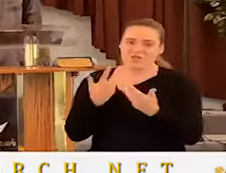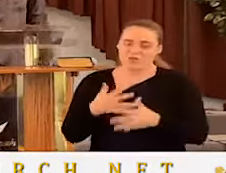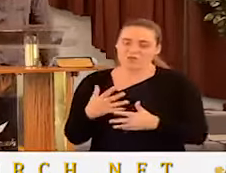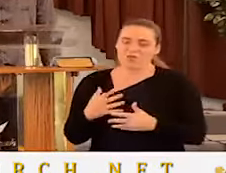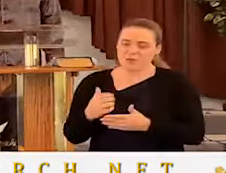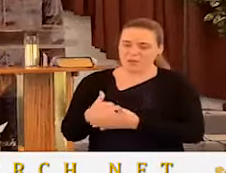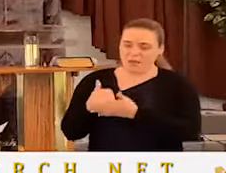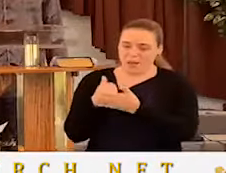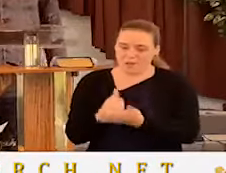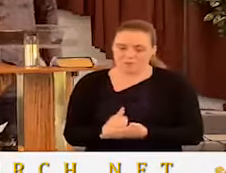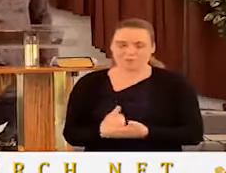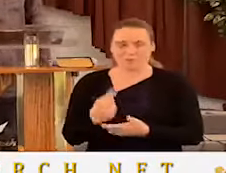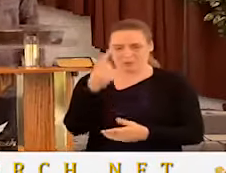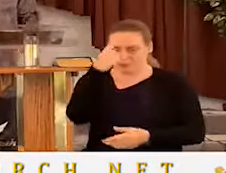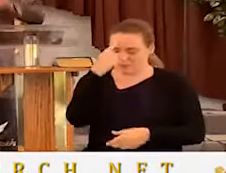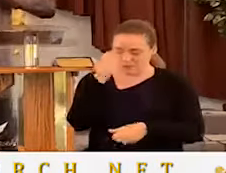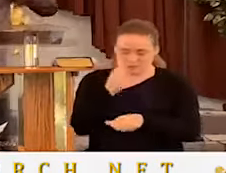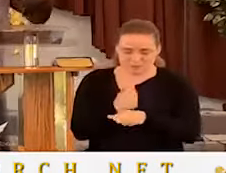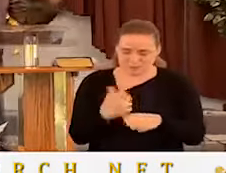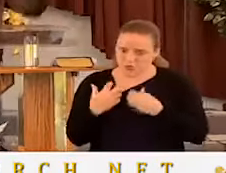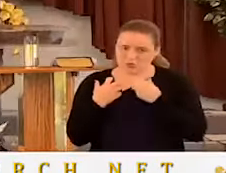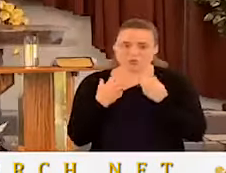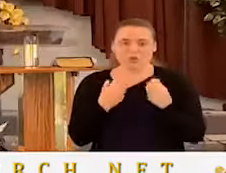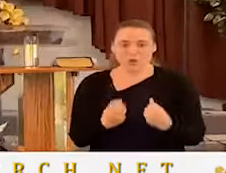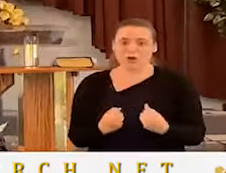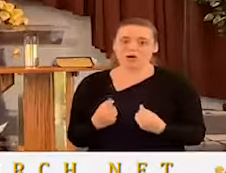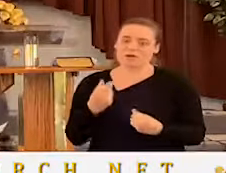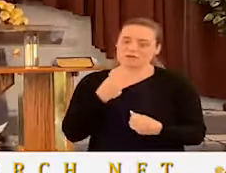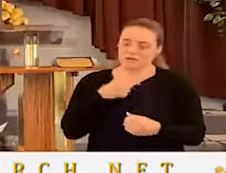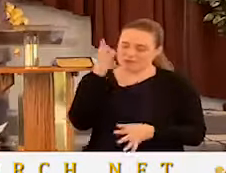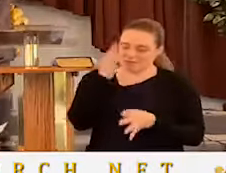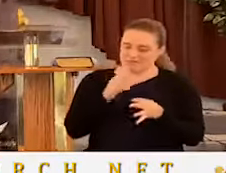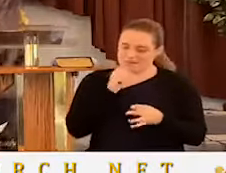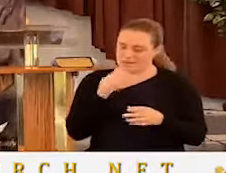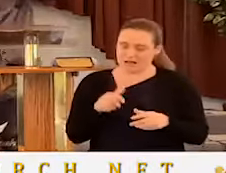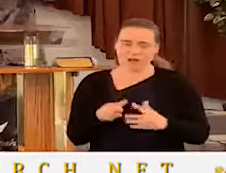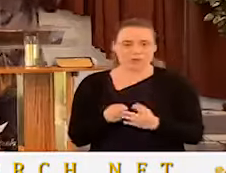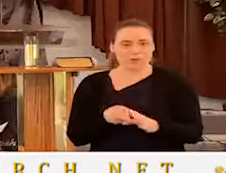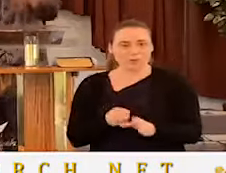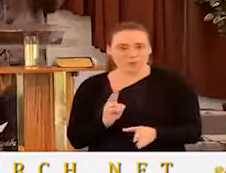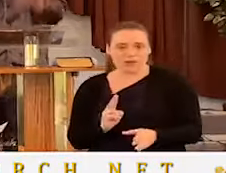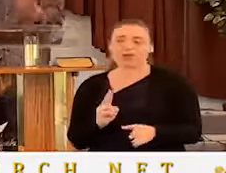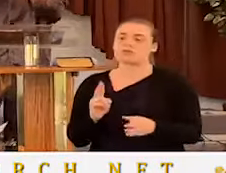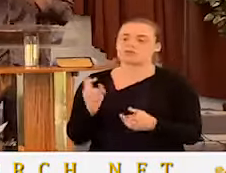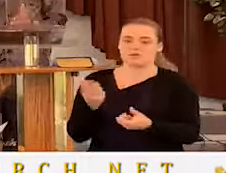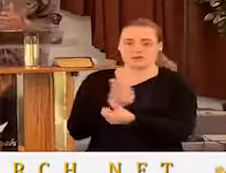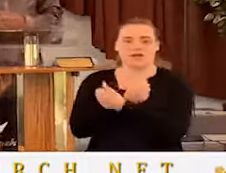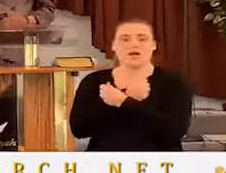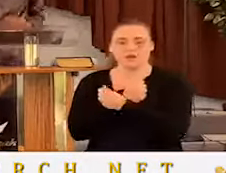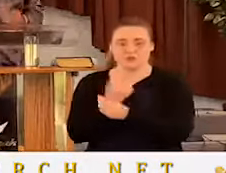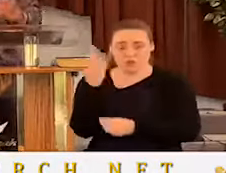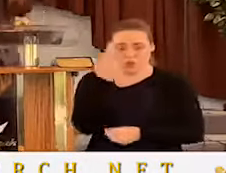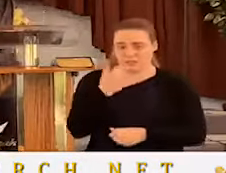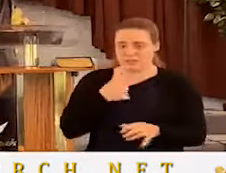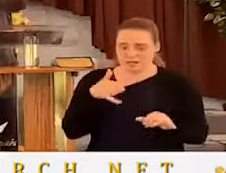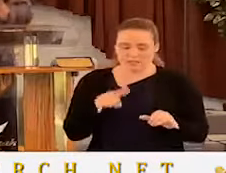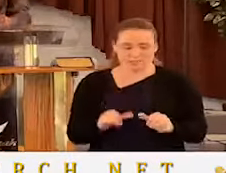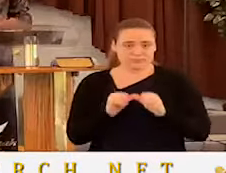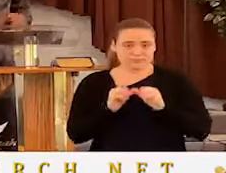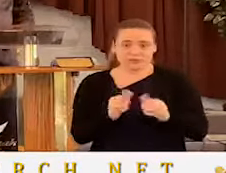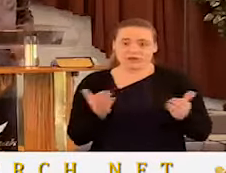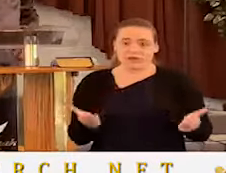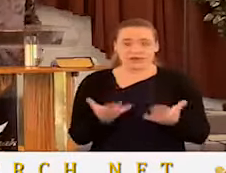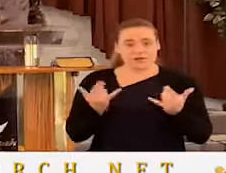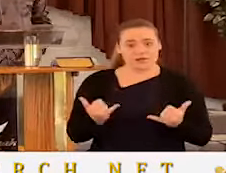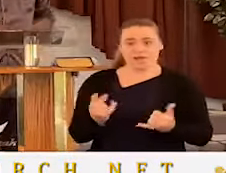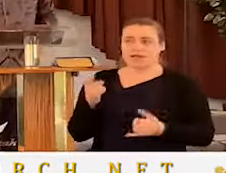not lose my mind. It was love that caused me not to quit. It was love that reason why I'm still here. I dare to touch